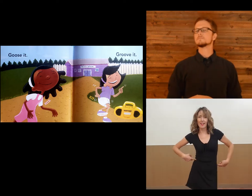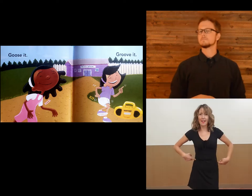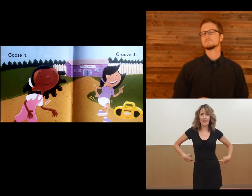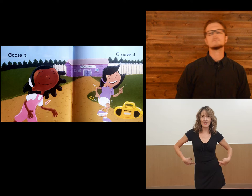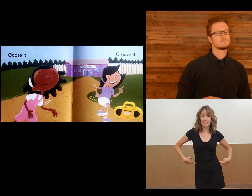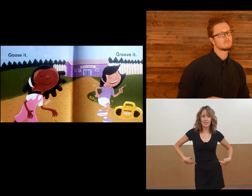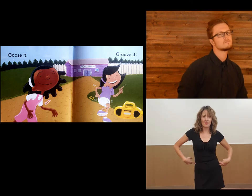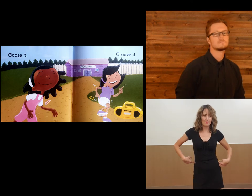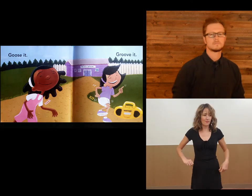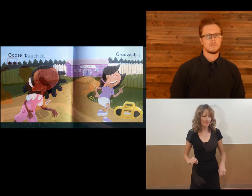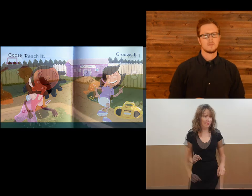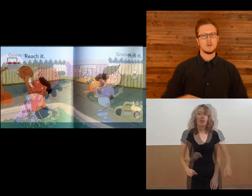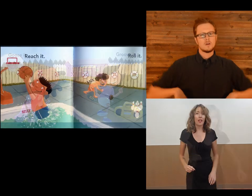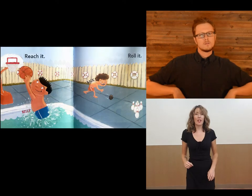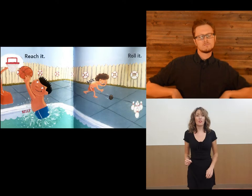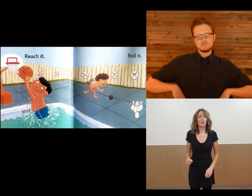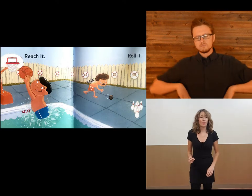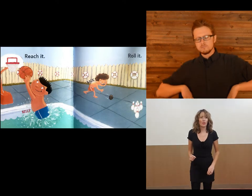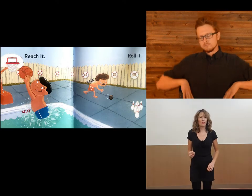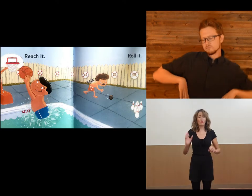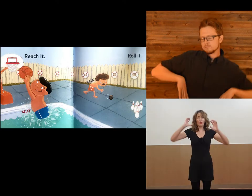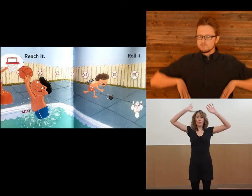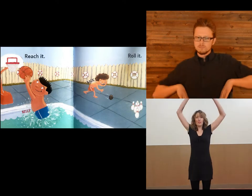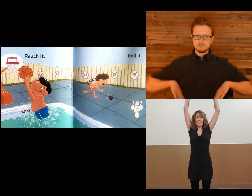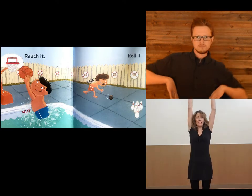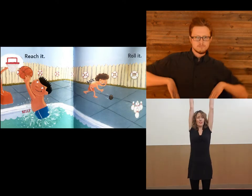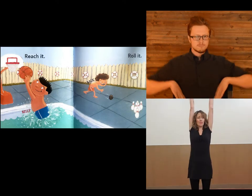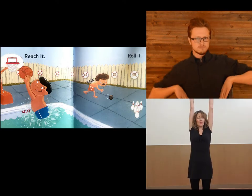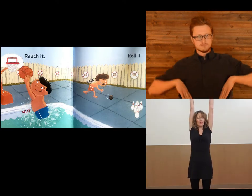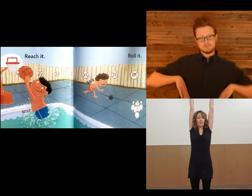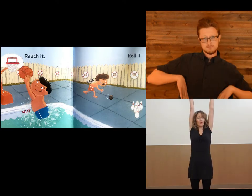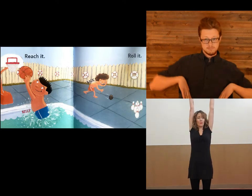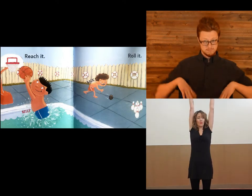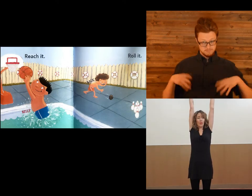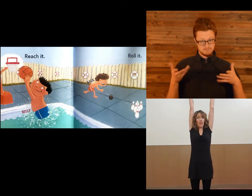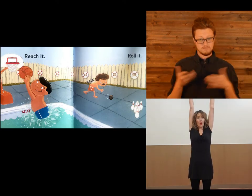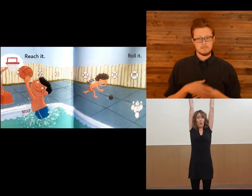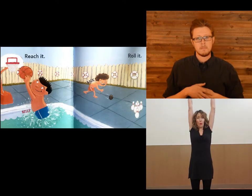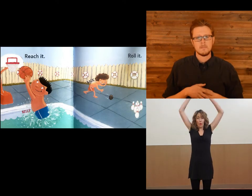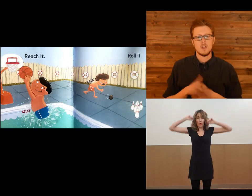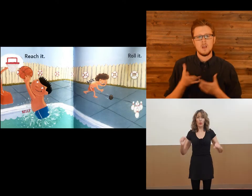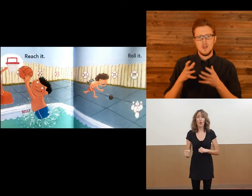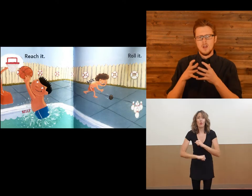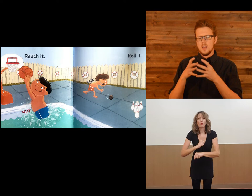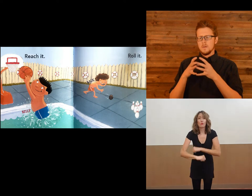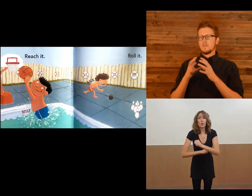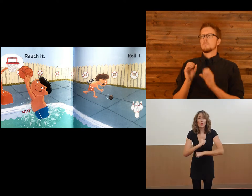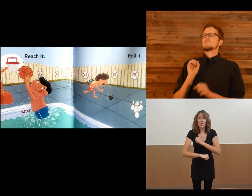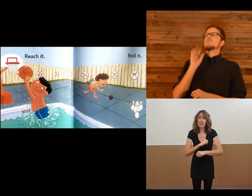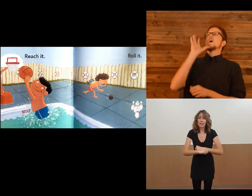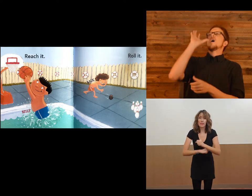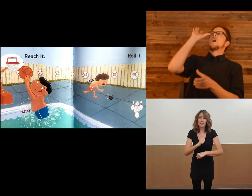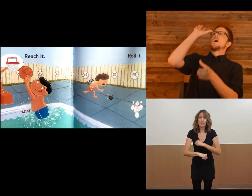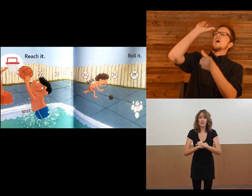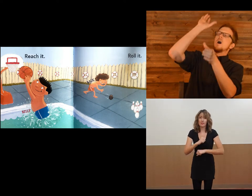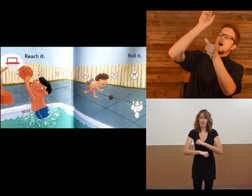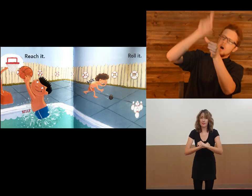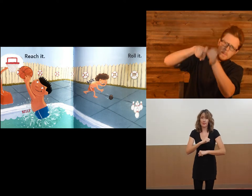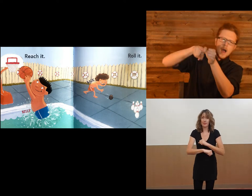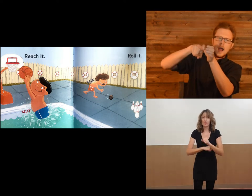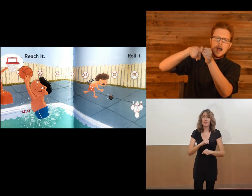hips? Can you reach it or roll it?